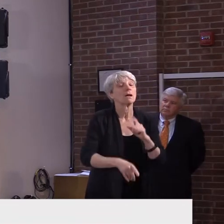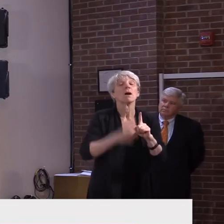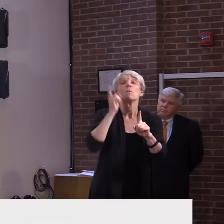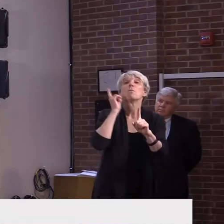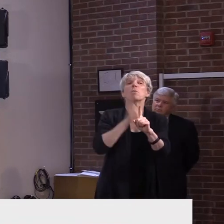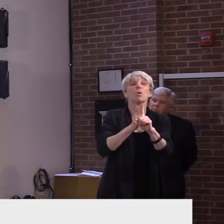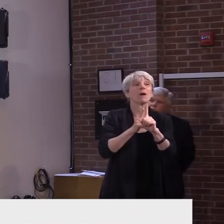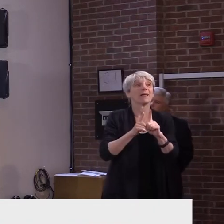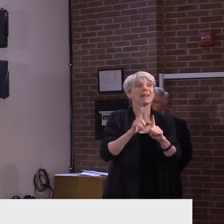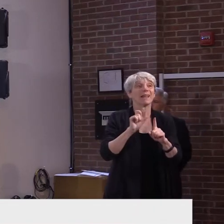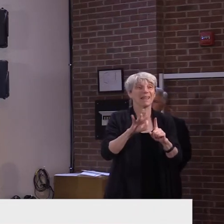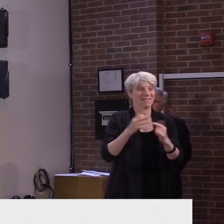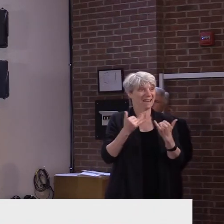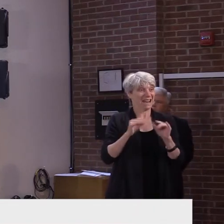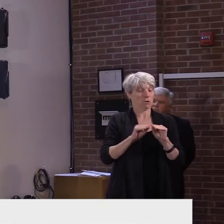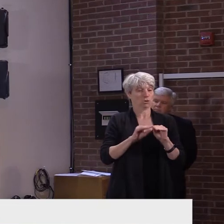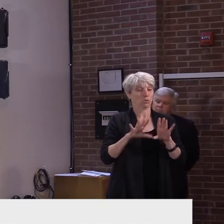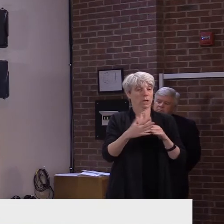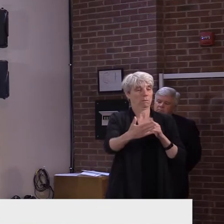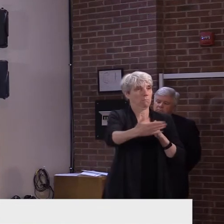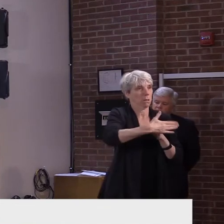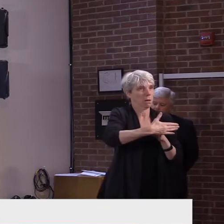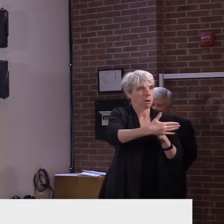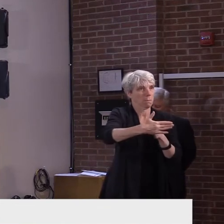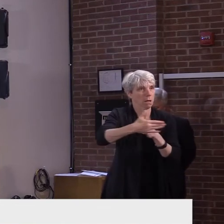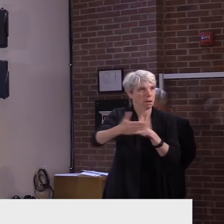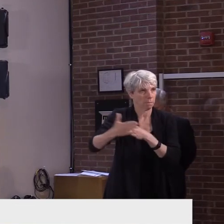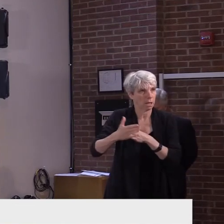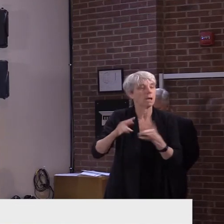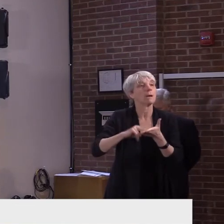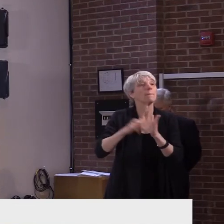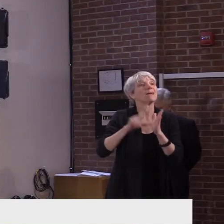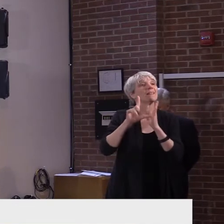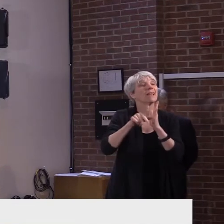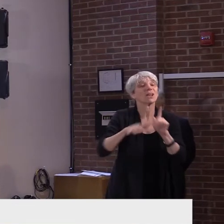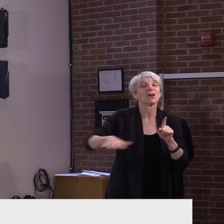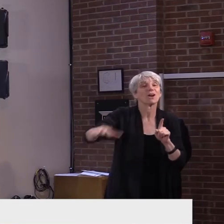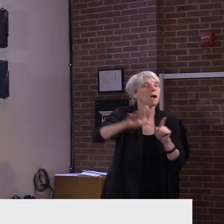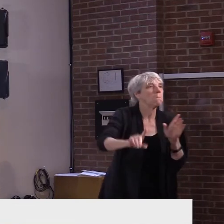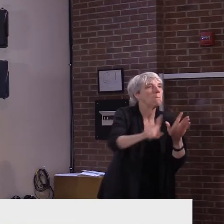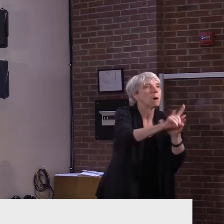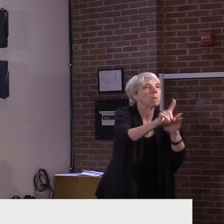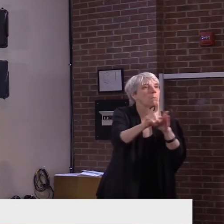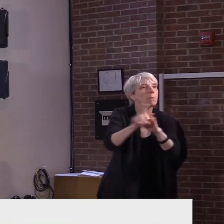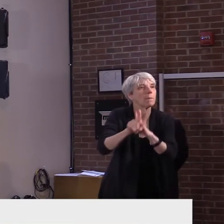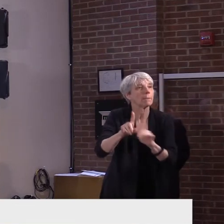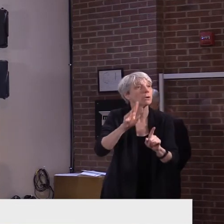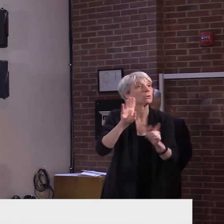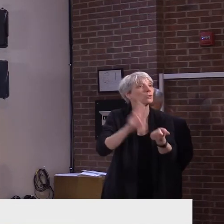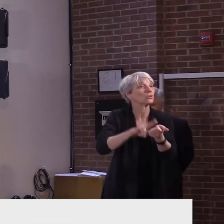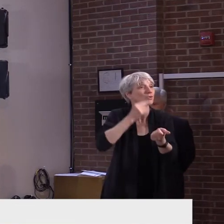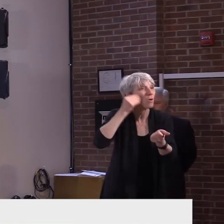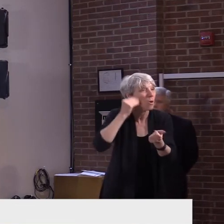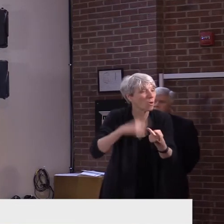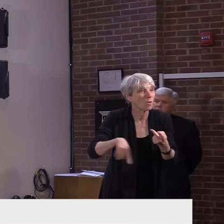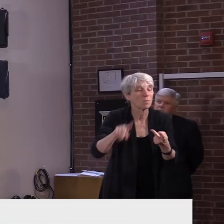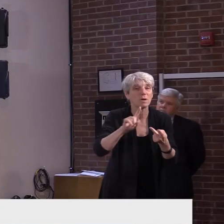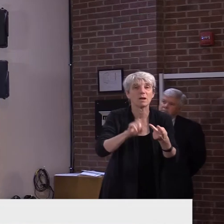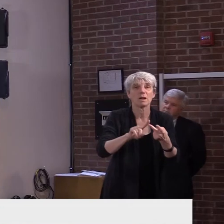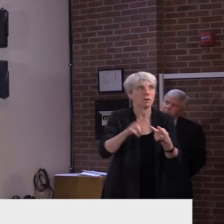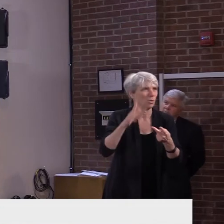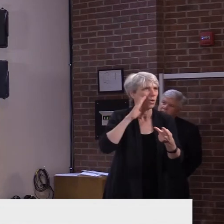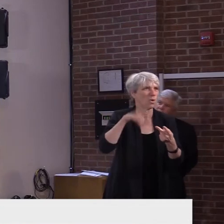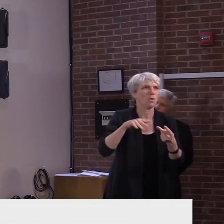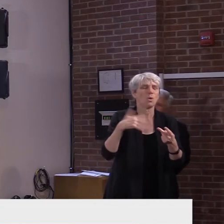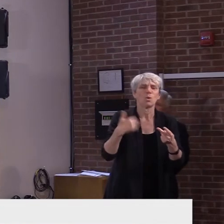reducing transmission can lower the chances of seeing cases in those long-term care facilities where we have so